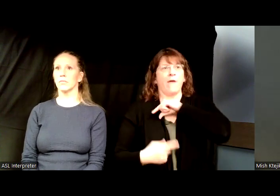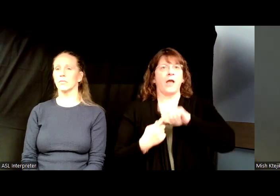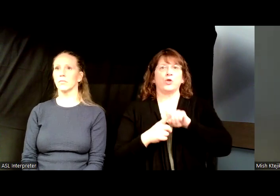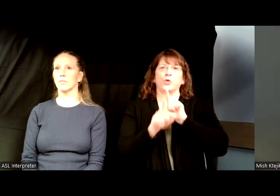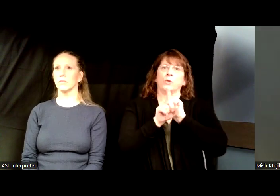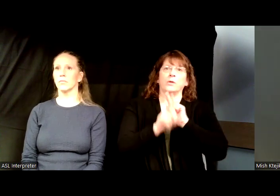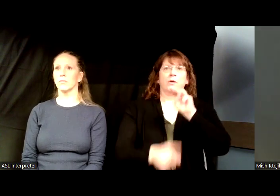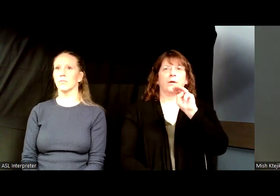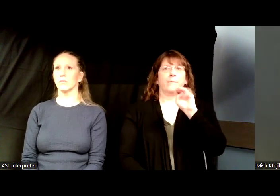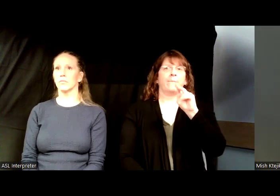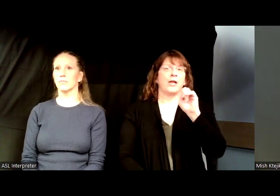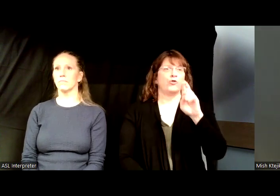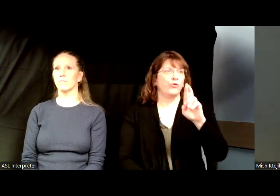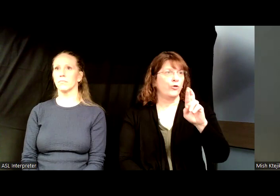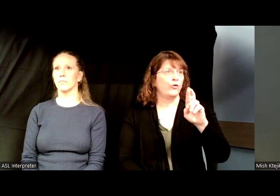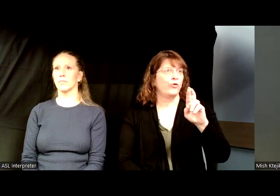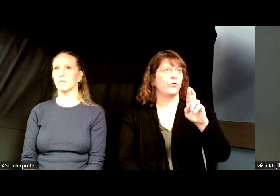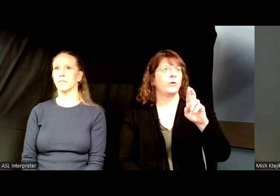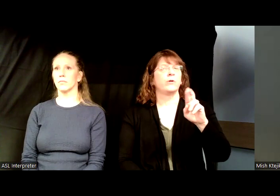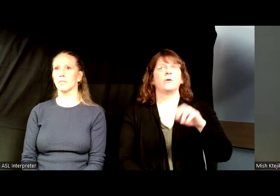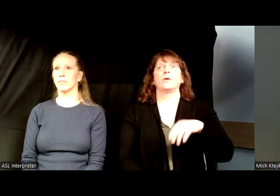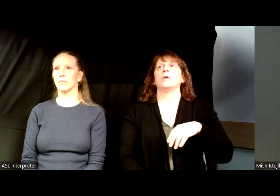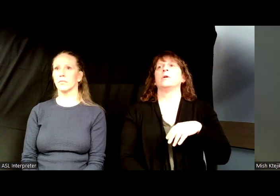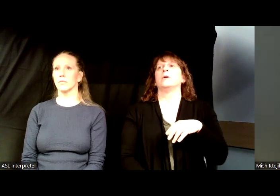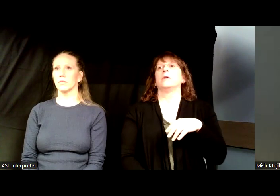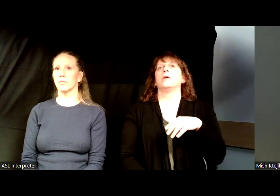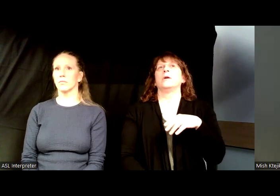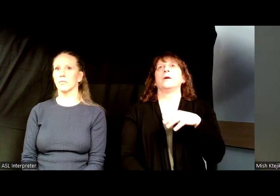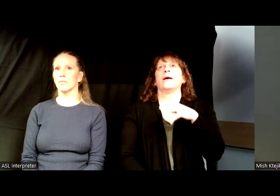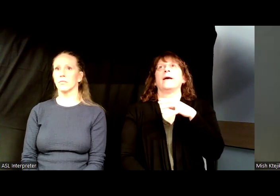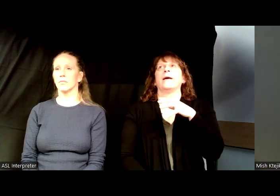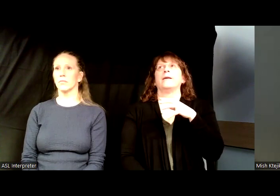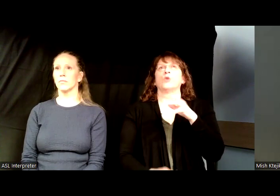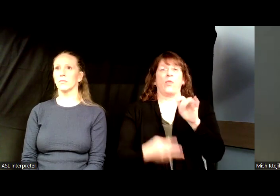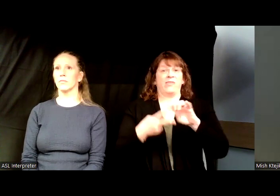role, or they're not qualified to do mentoring.